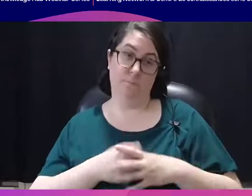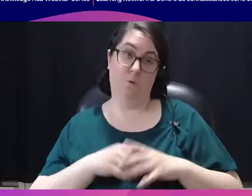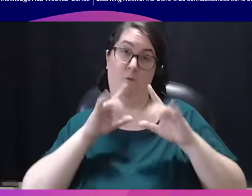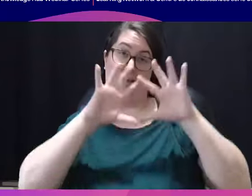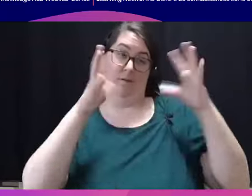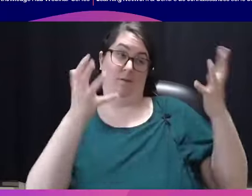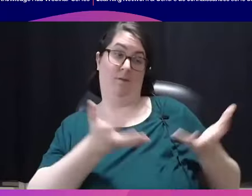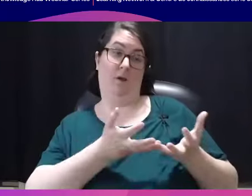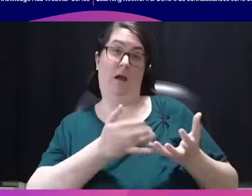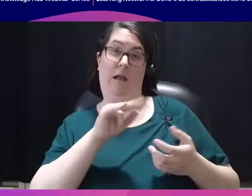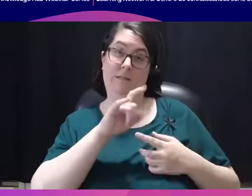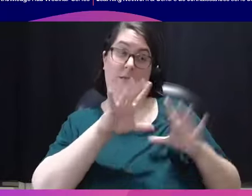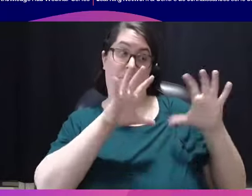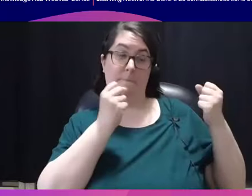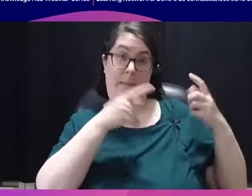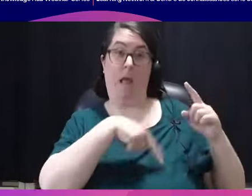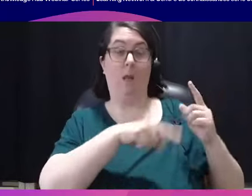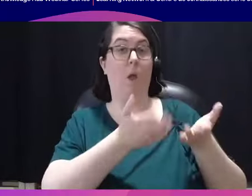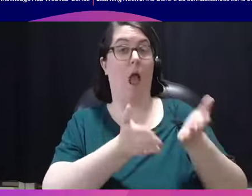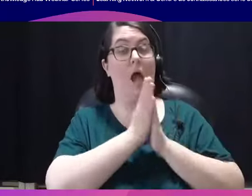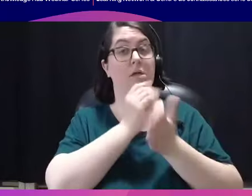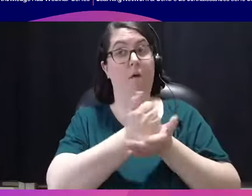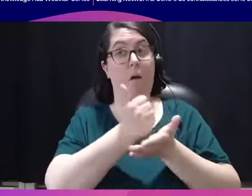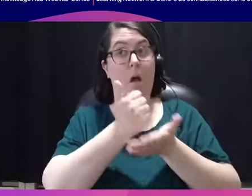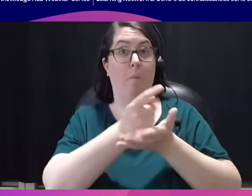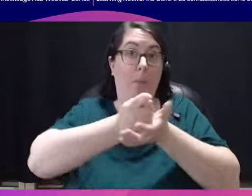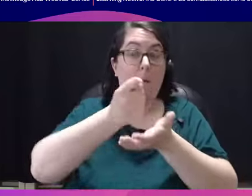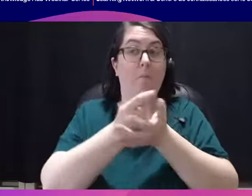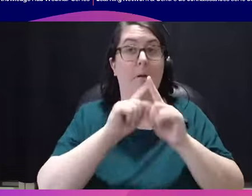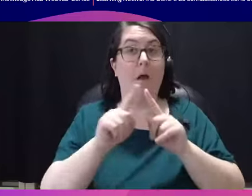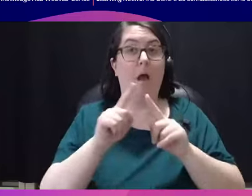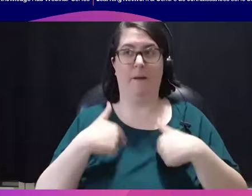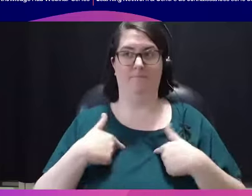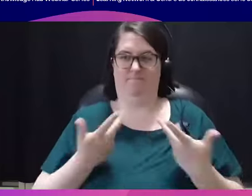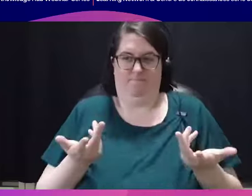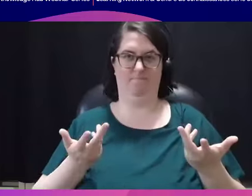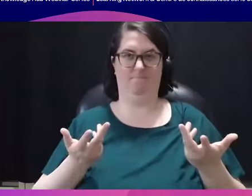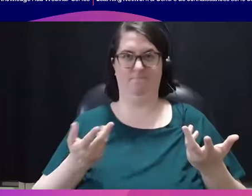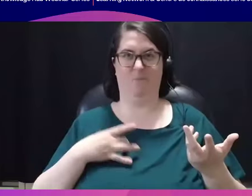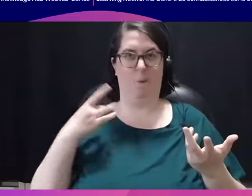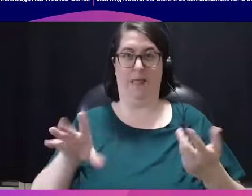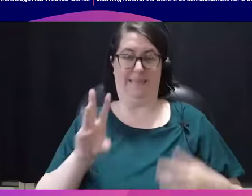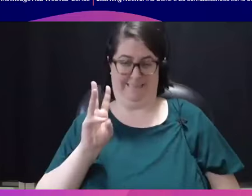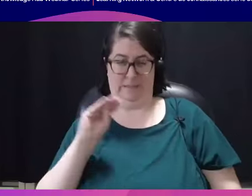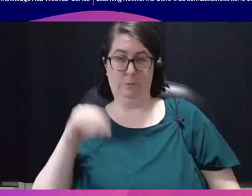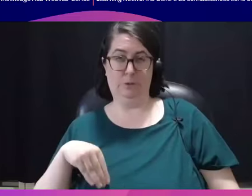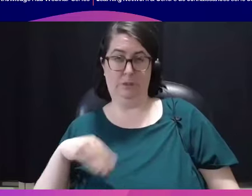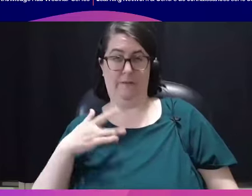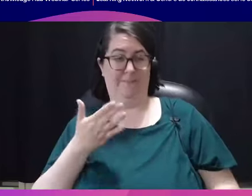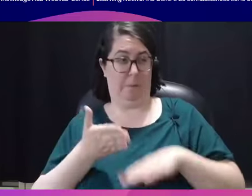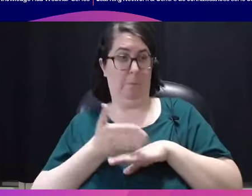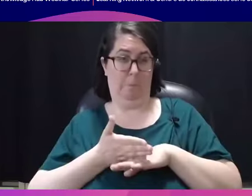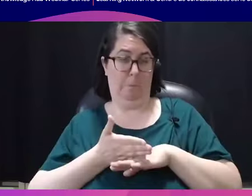ultimately, many incels seek psychosocial services, but they don't like it. Only 6% or so feel